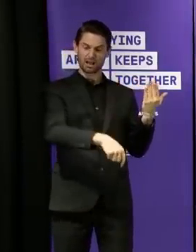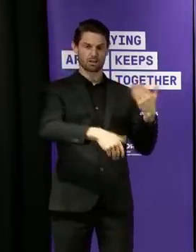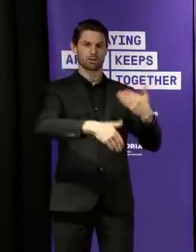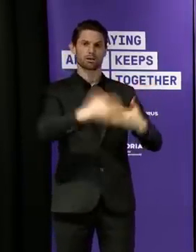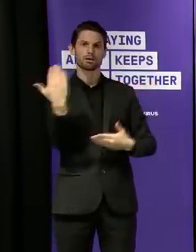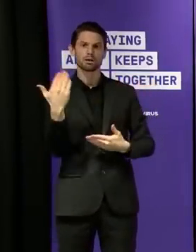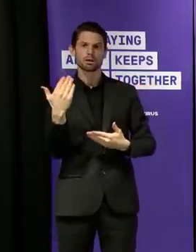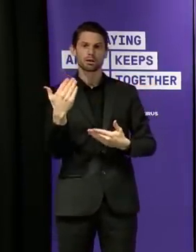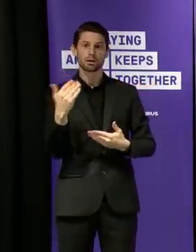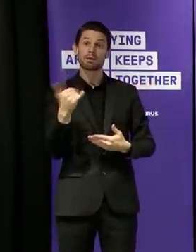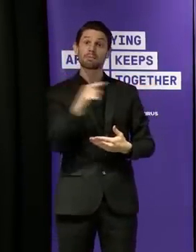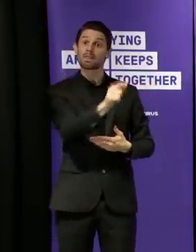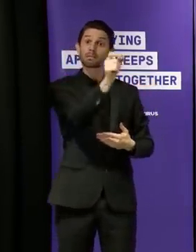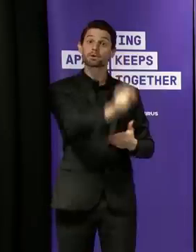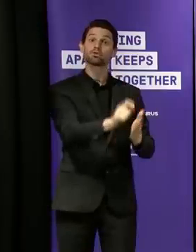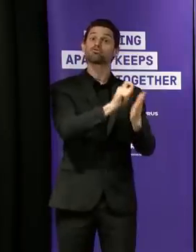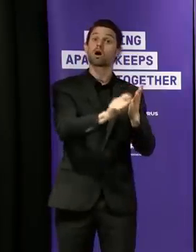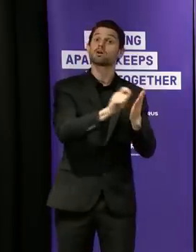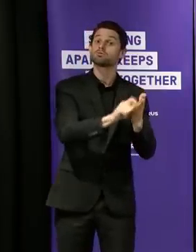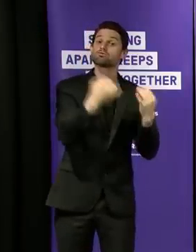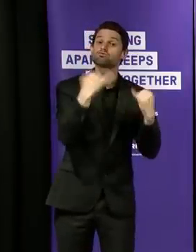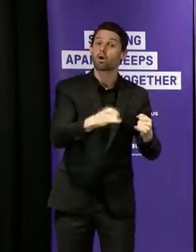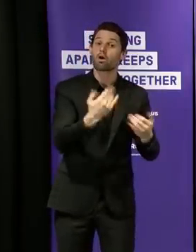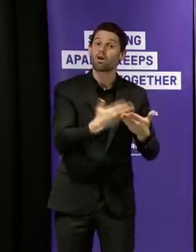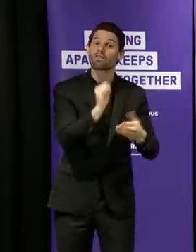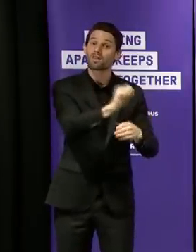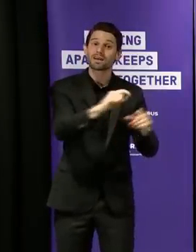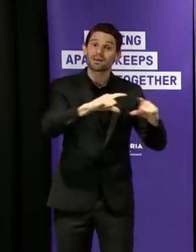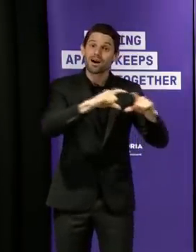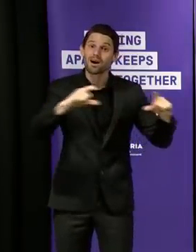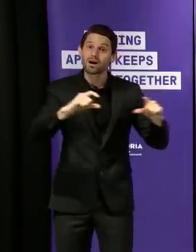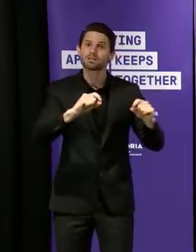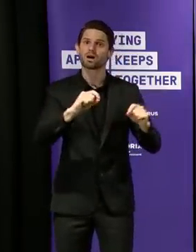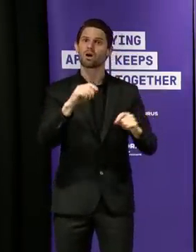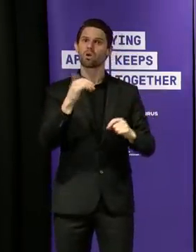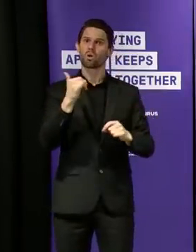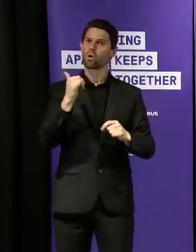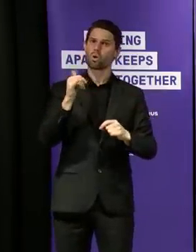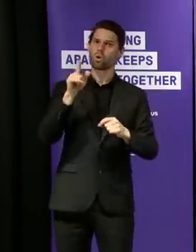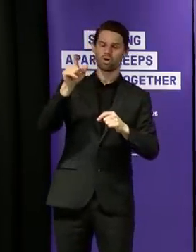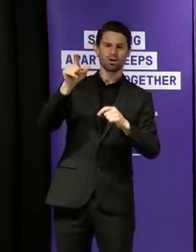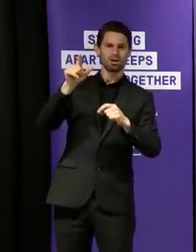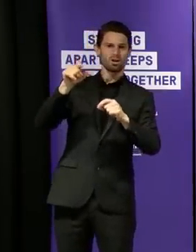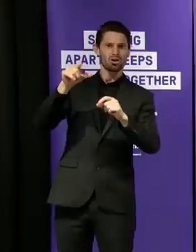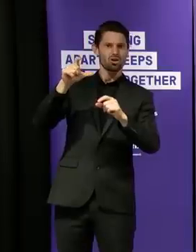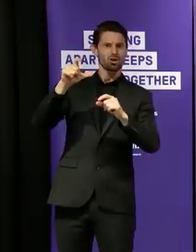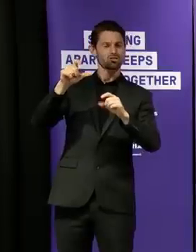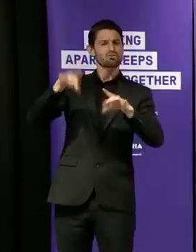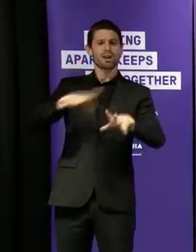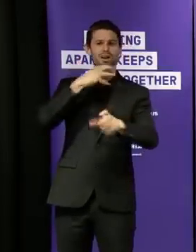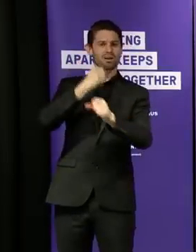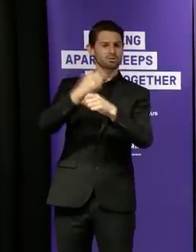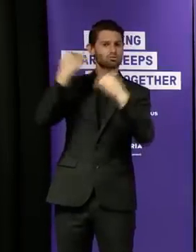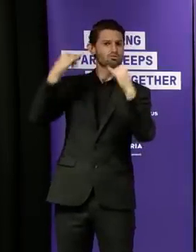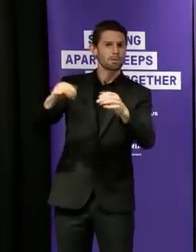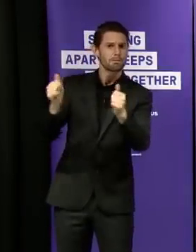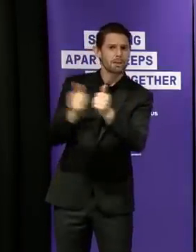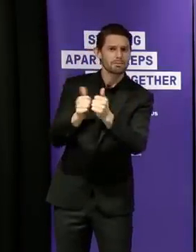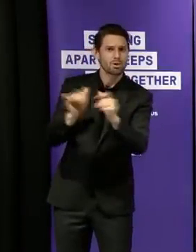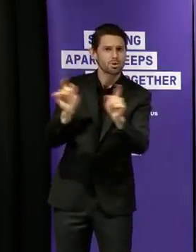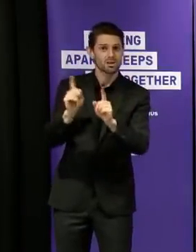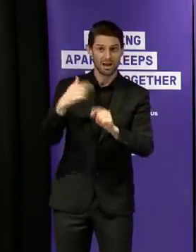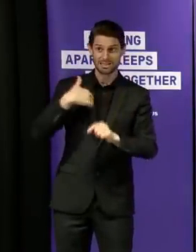Force's fault. Maybe the person wrote the wrong thing on the card. I don't know, but we certainly, we asked for that on Friday